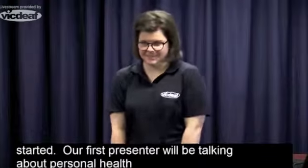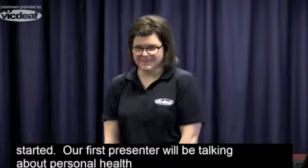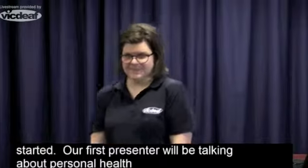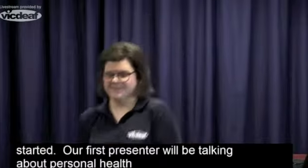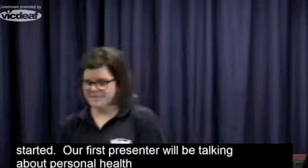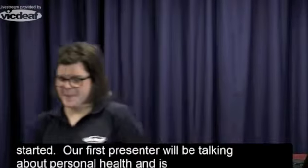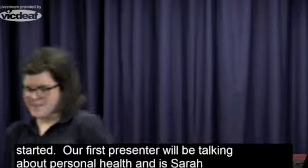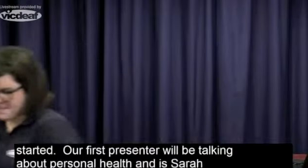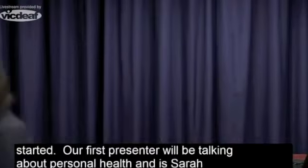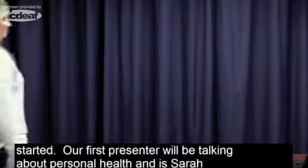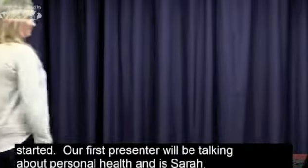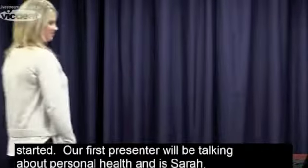stage.